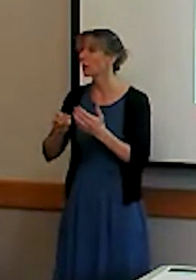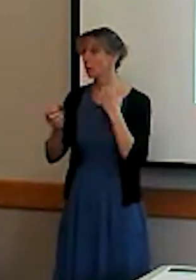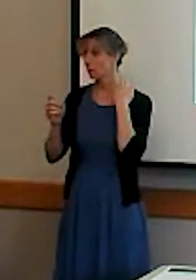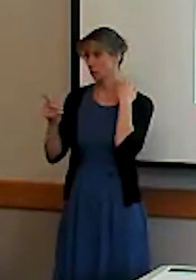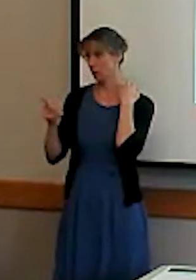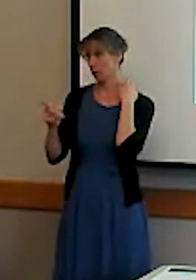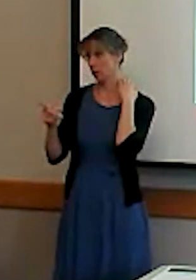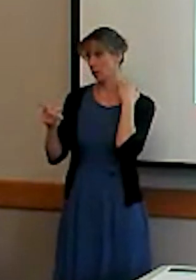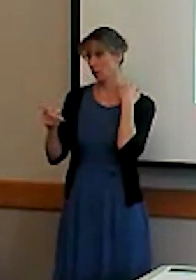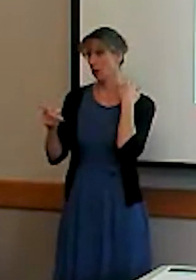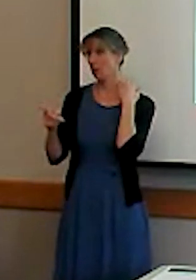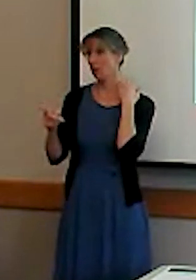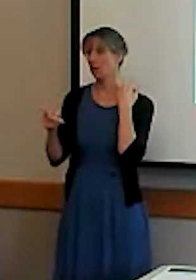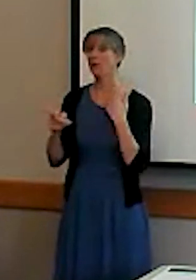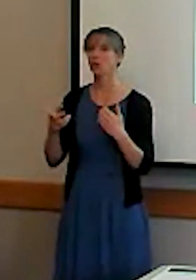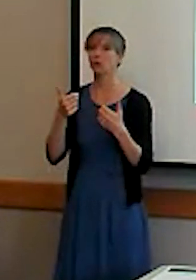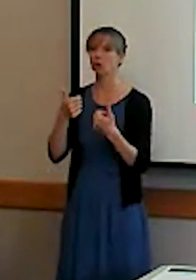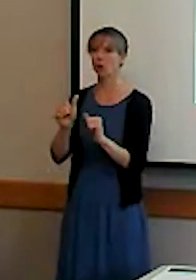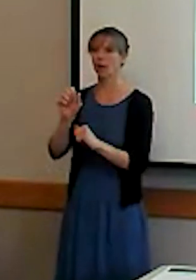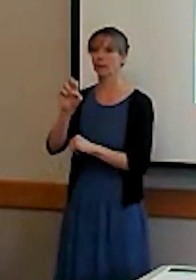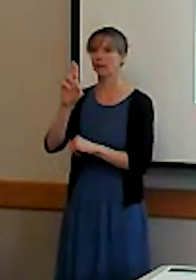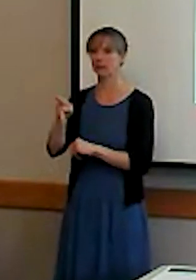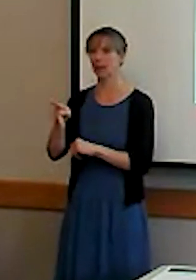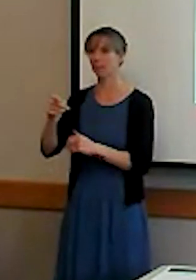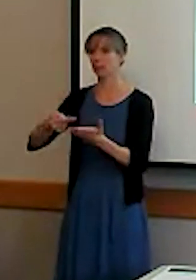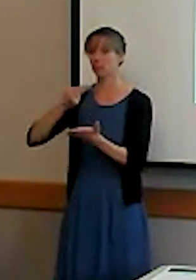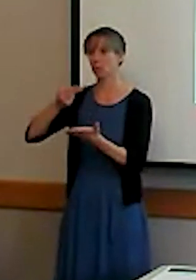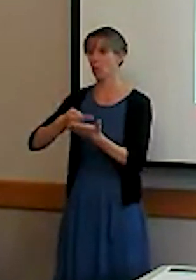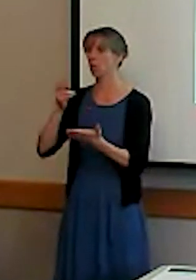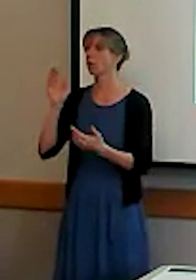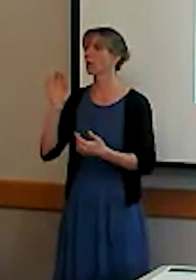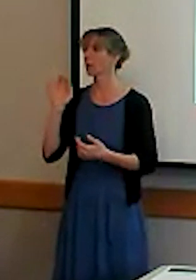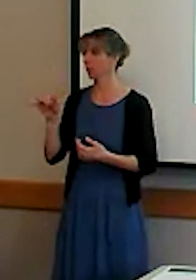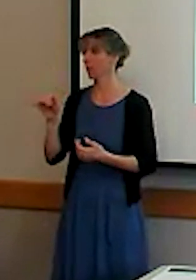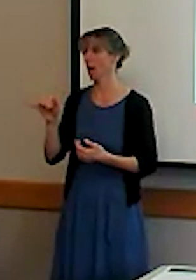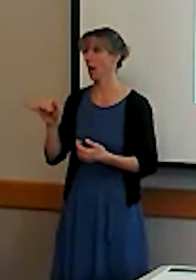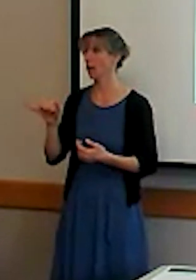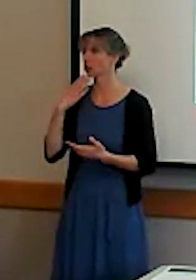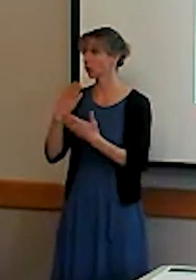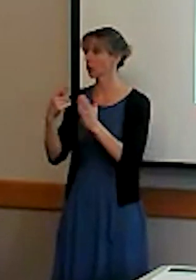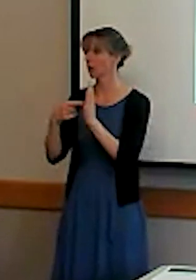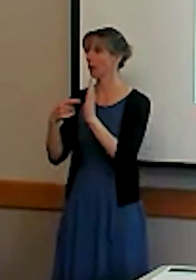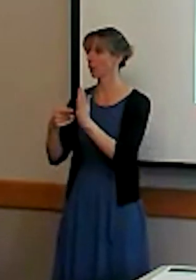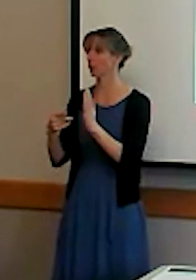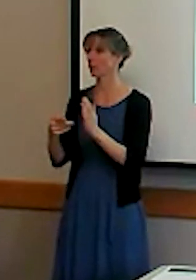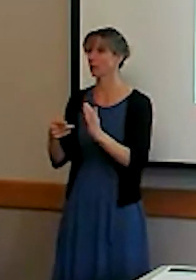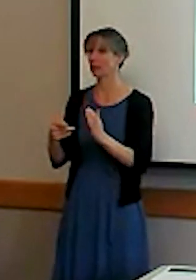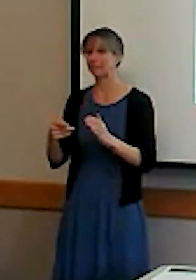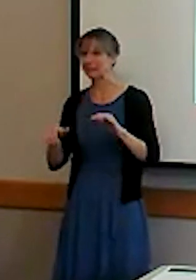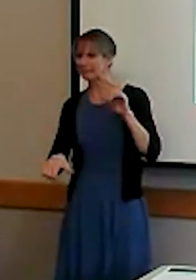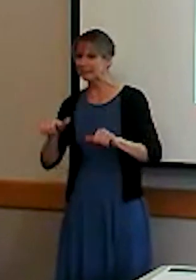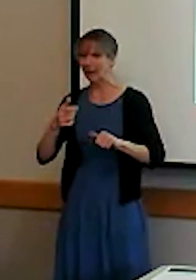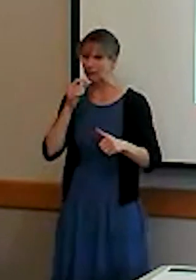Okay, so she said that she wants to try the sup spoon. So that's a really good example of not knowing if it would